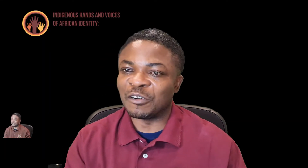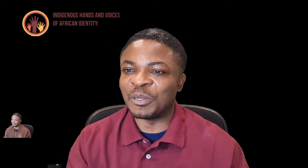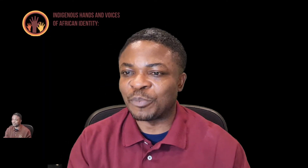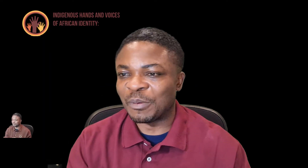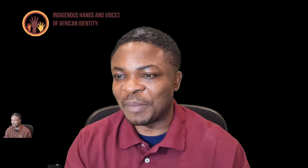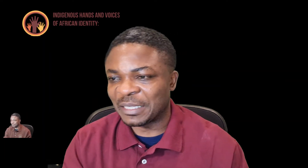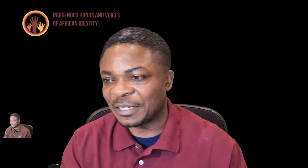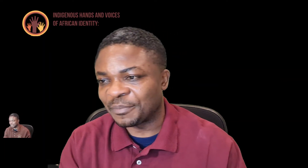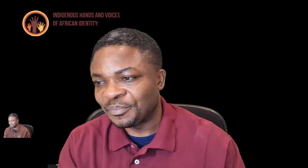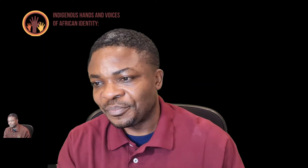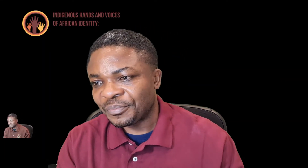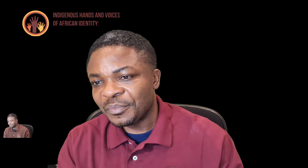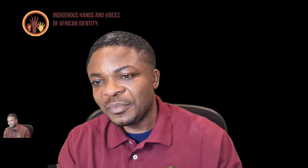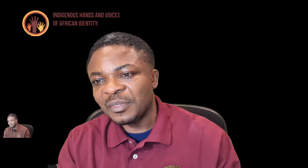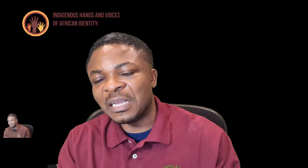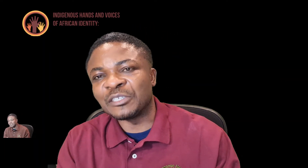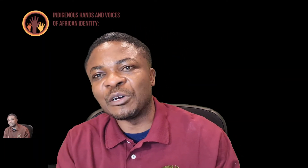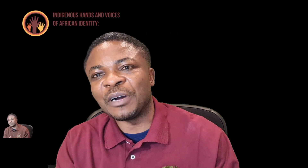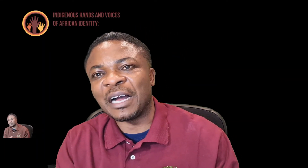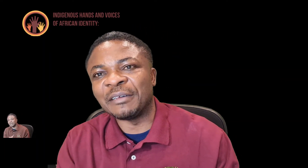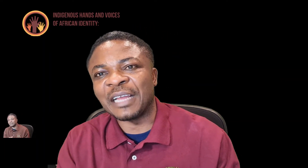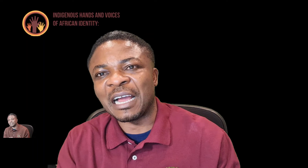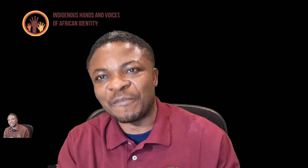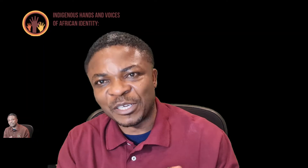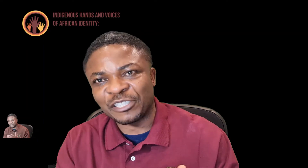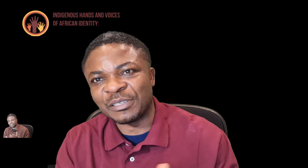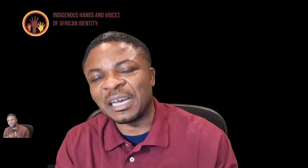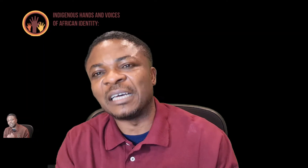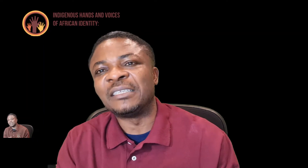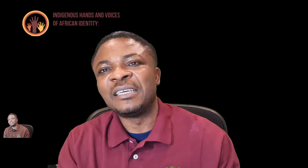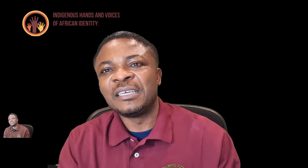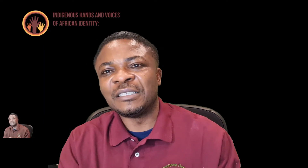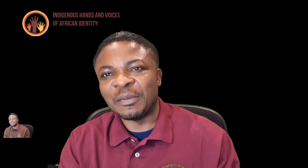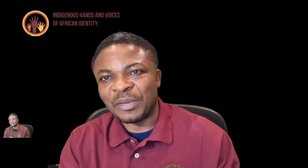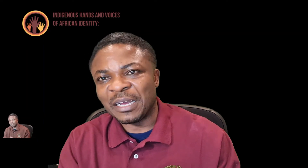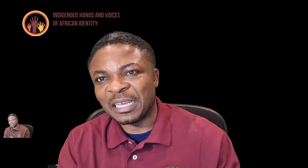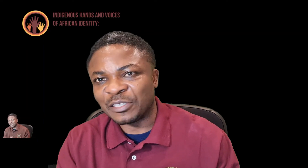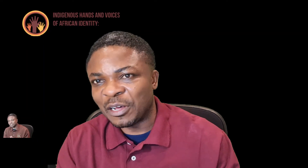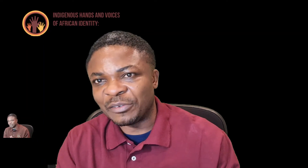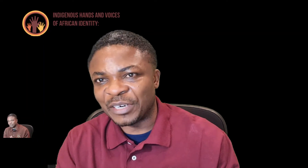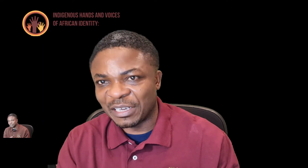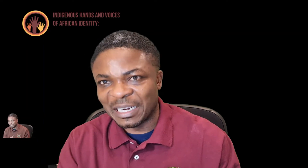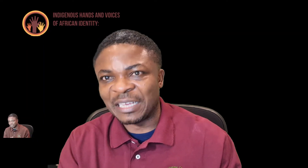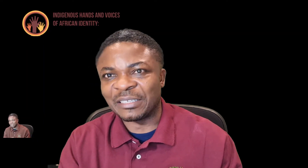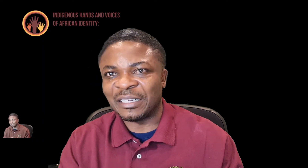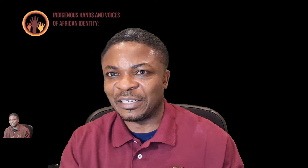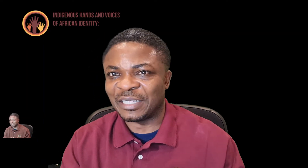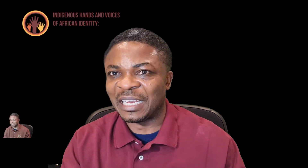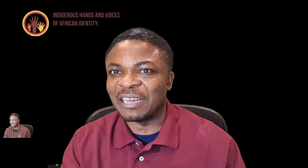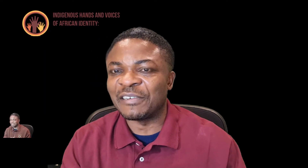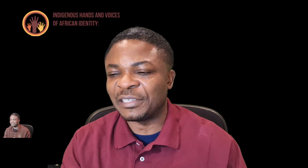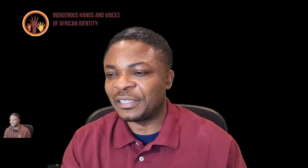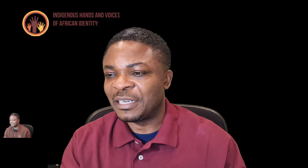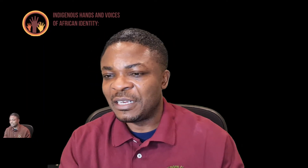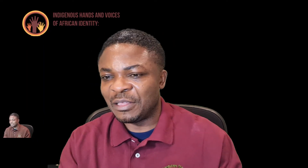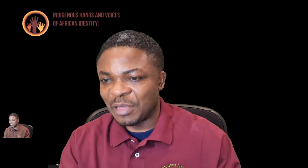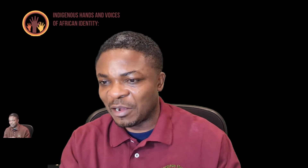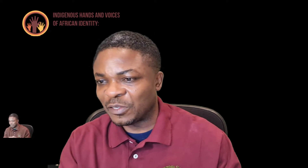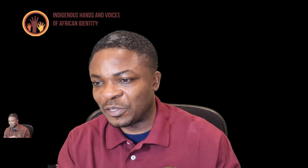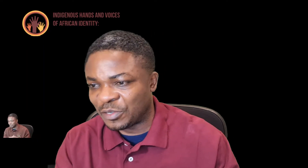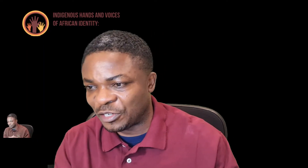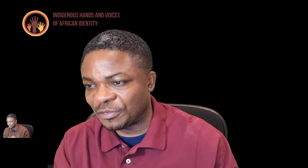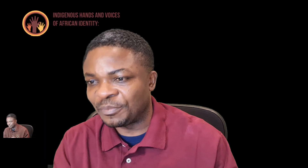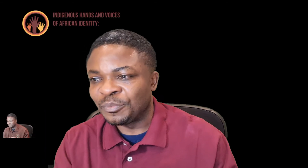is a little bit problematic. And so I have mentioned that Zambia has not recognized her sign language in